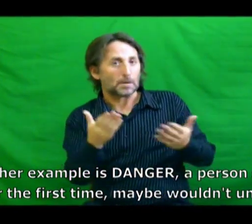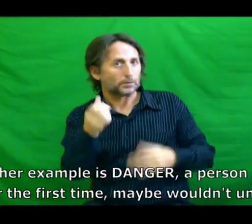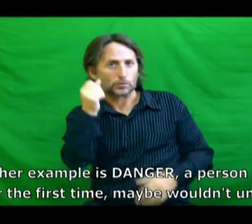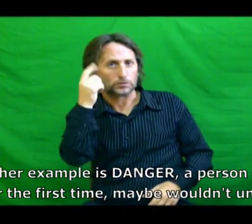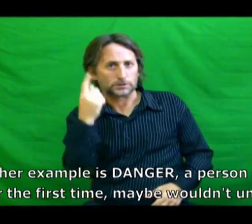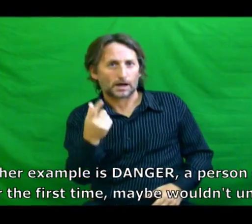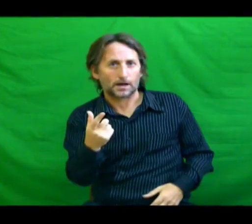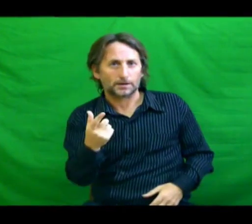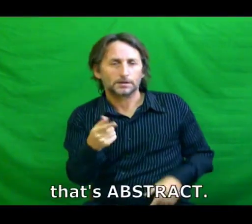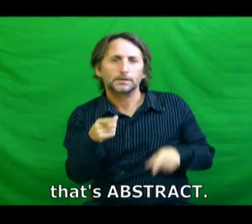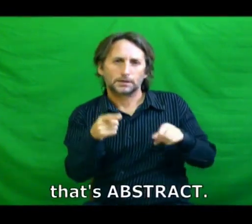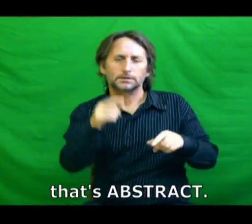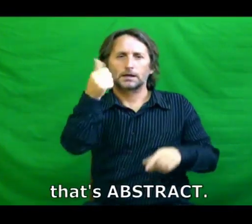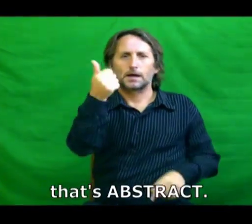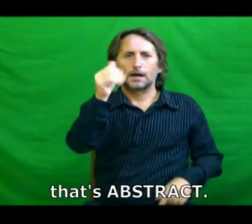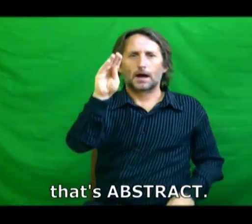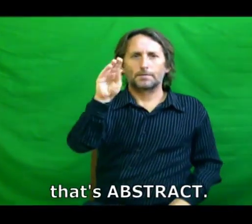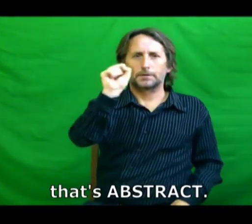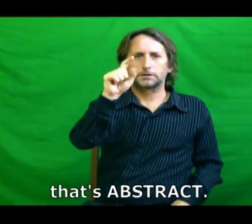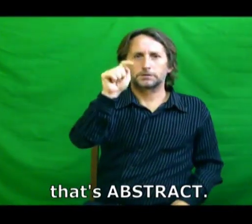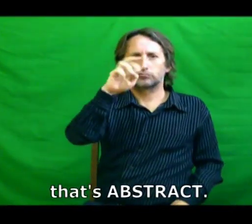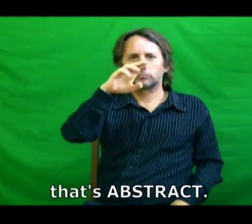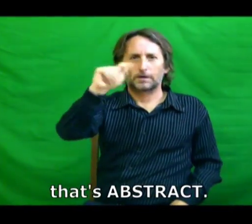understand. That's abstract.